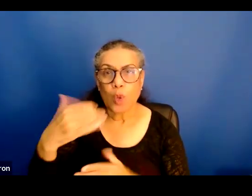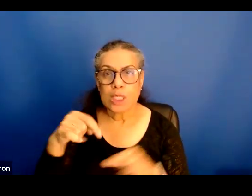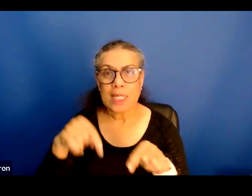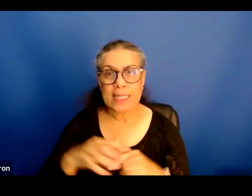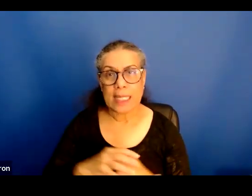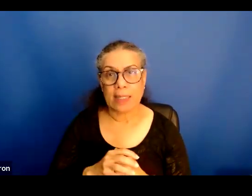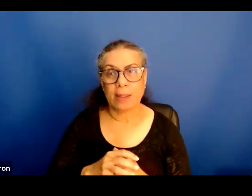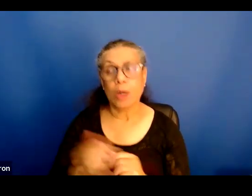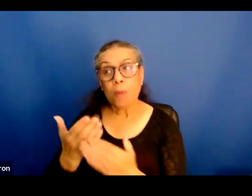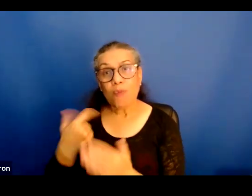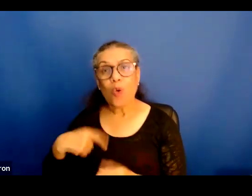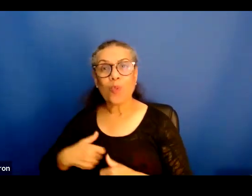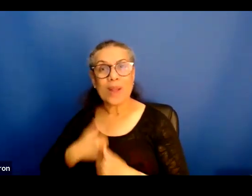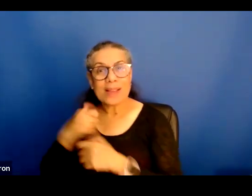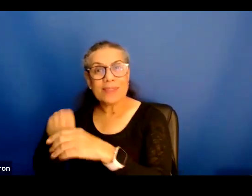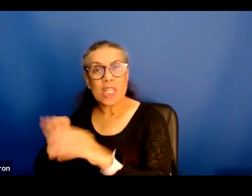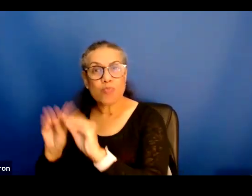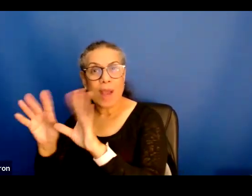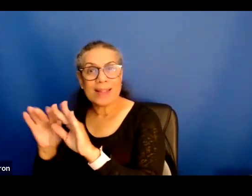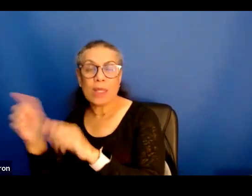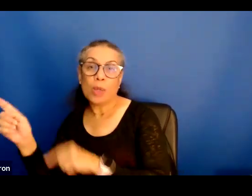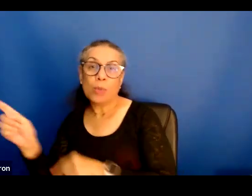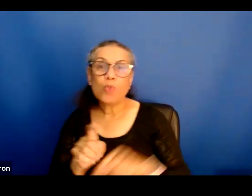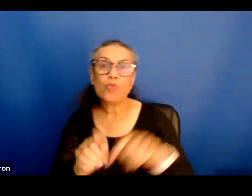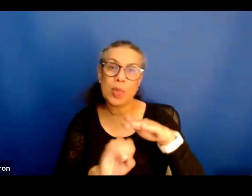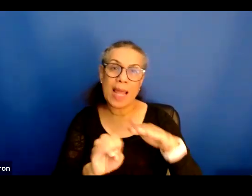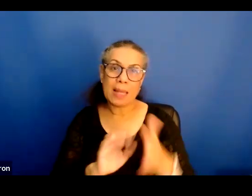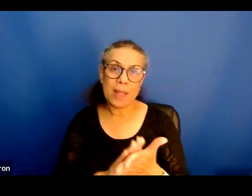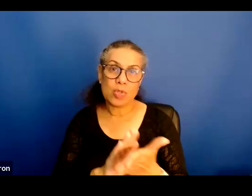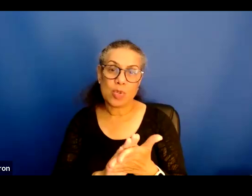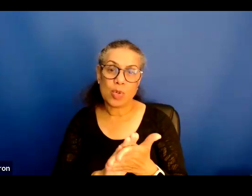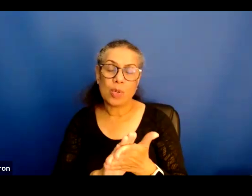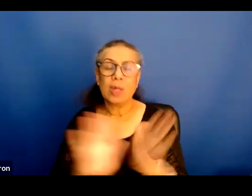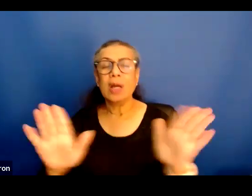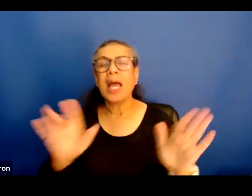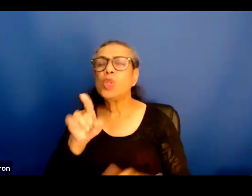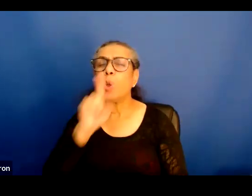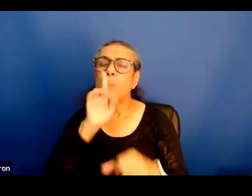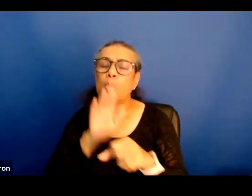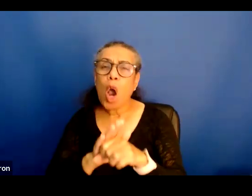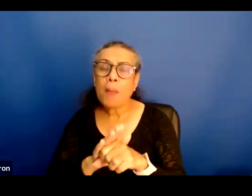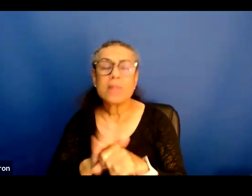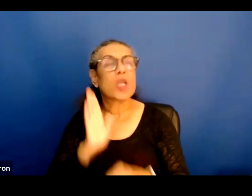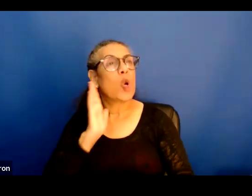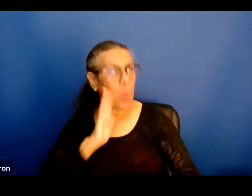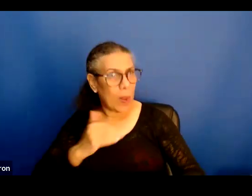our home in Brighton to an elementary school with the promise of two-phase construction,